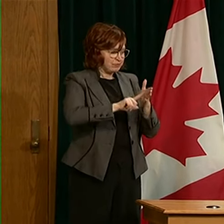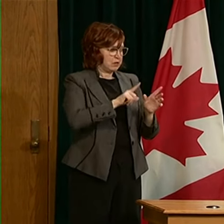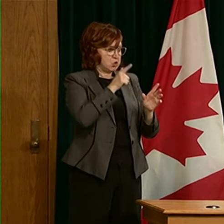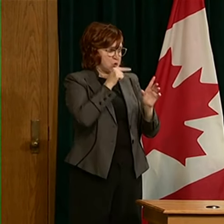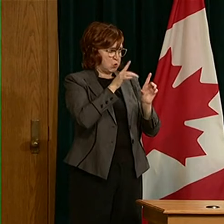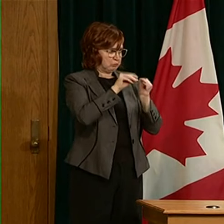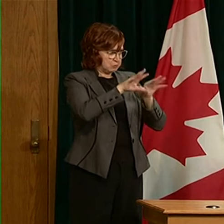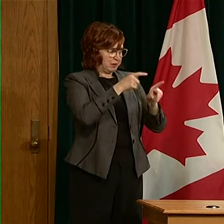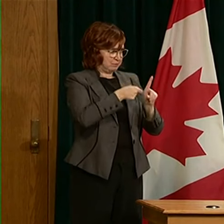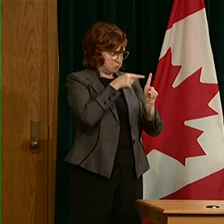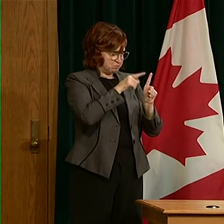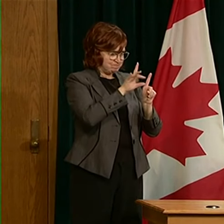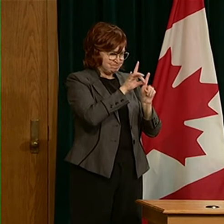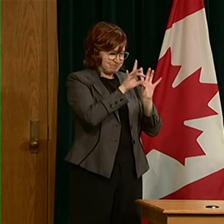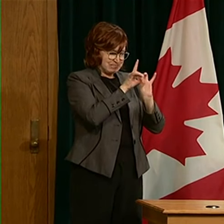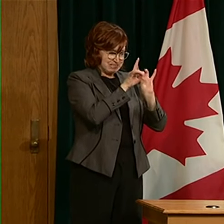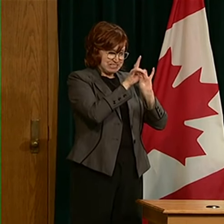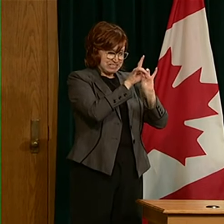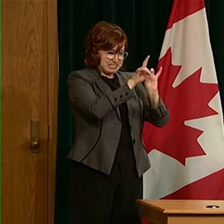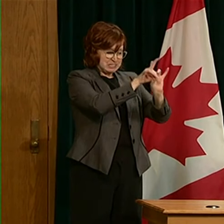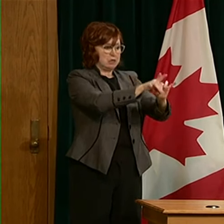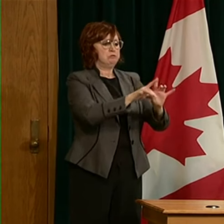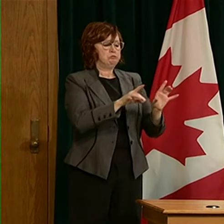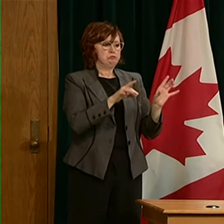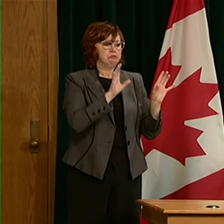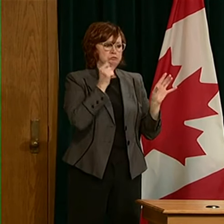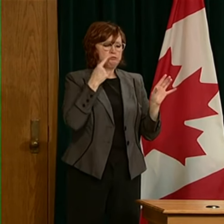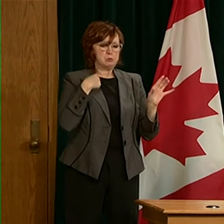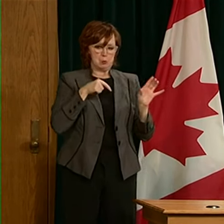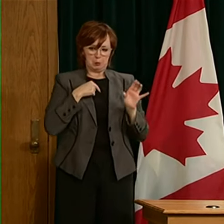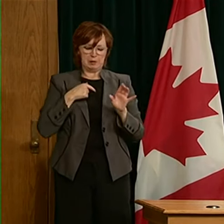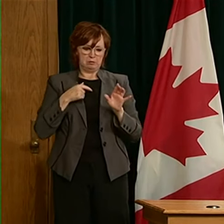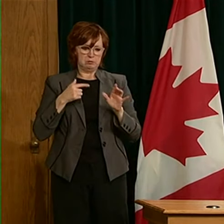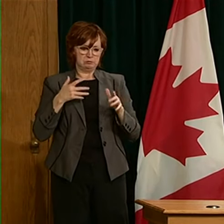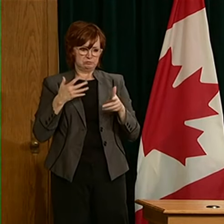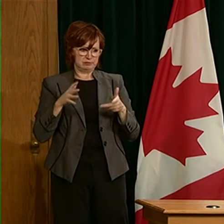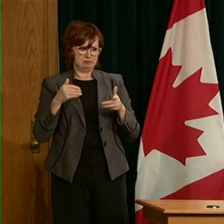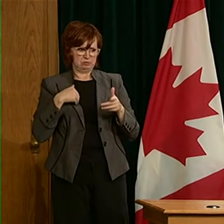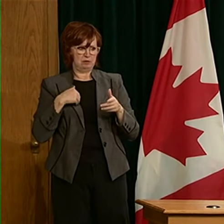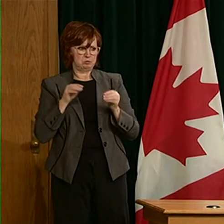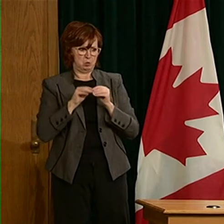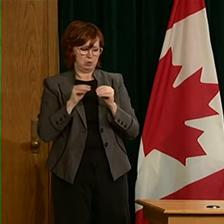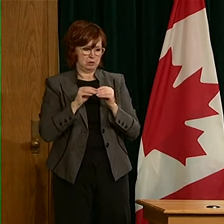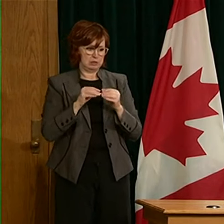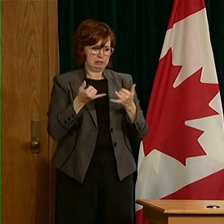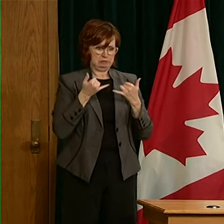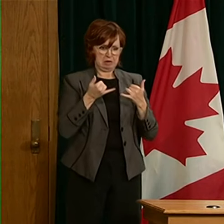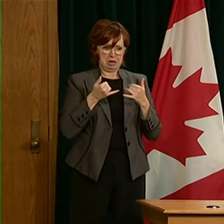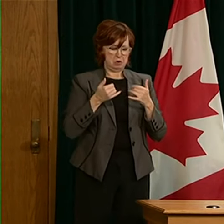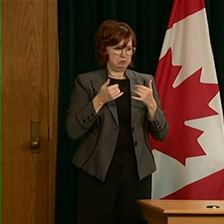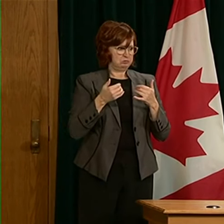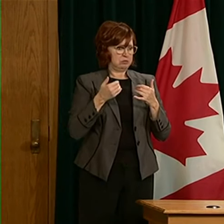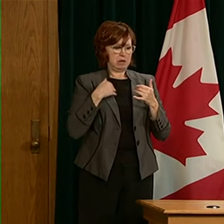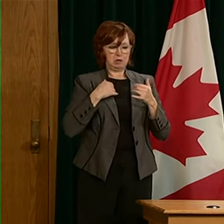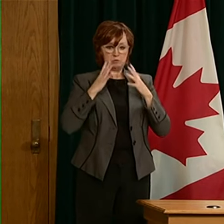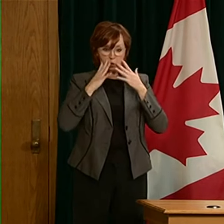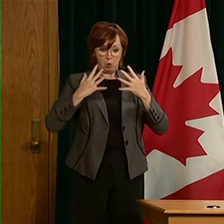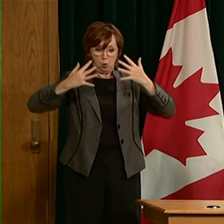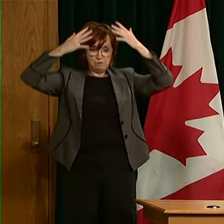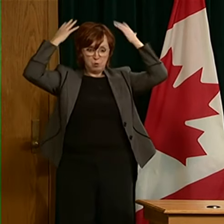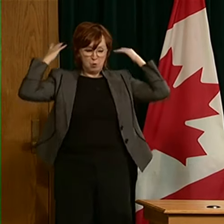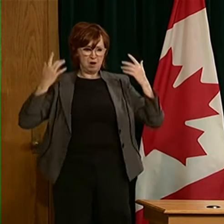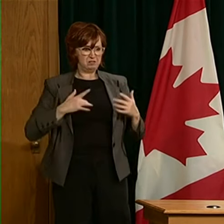also our staff in medical health, that would continue. Today, we're not having struggles following up on contact